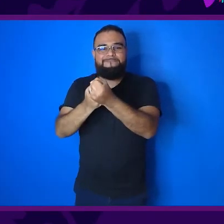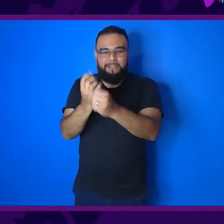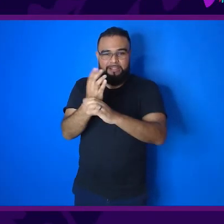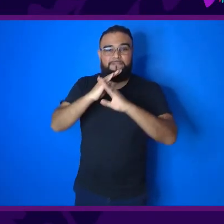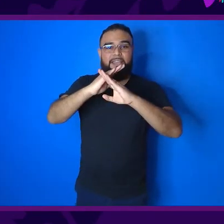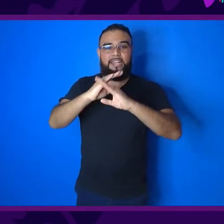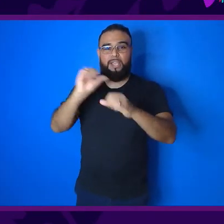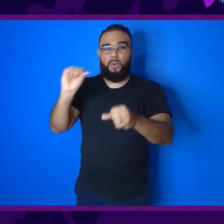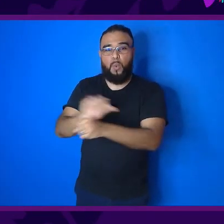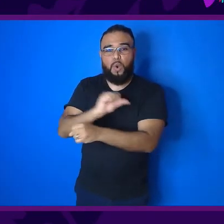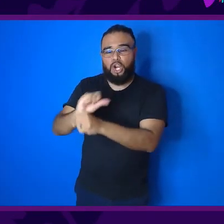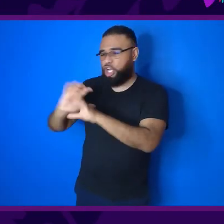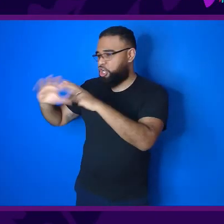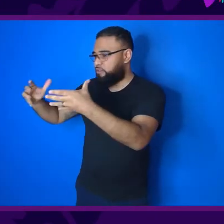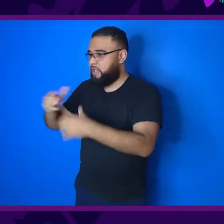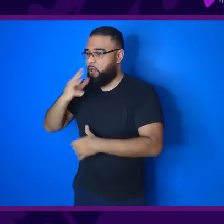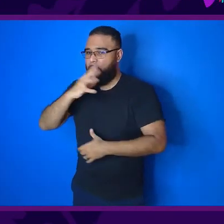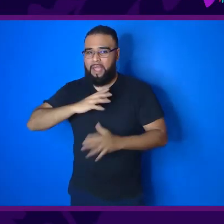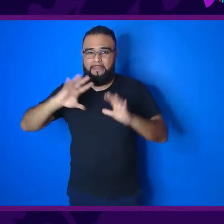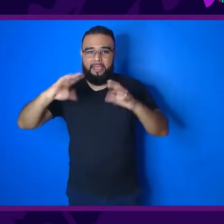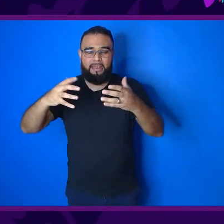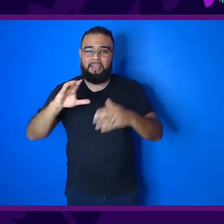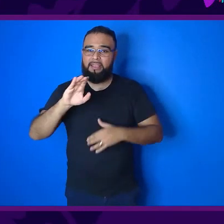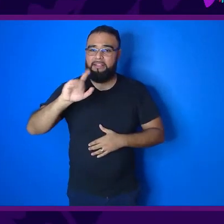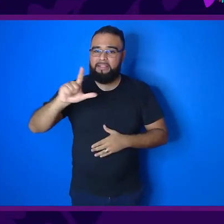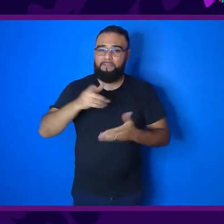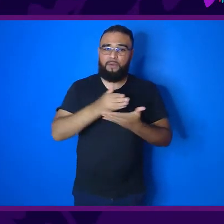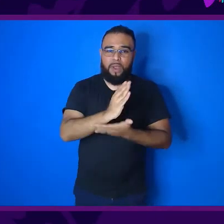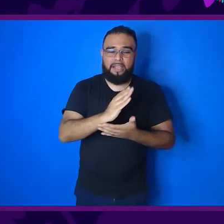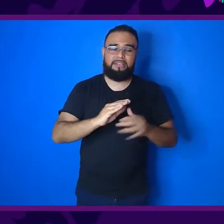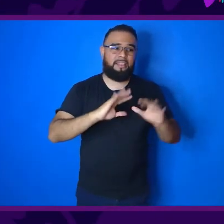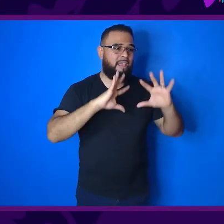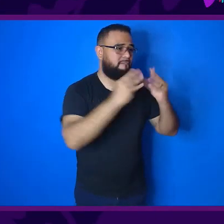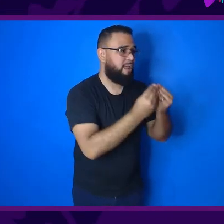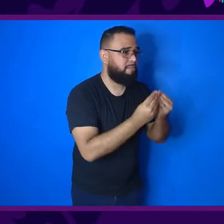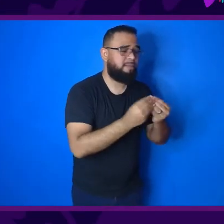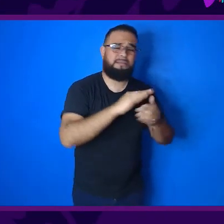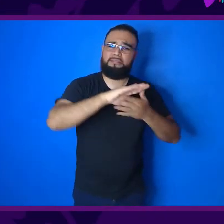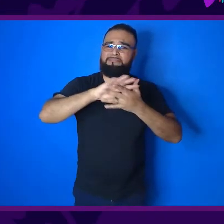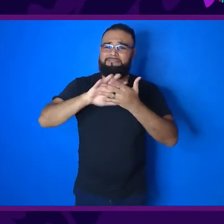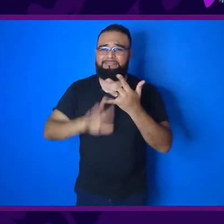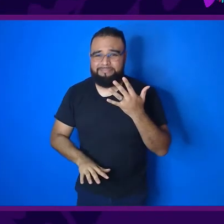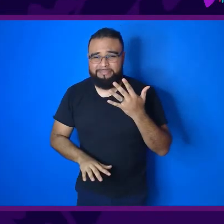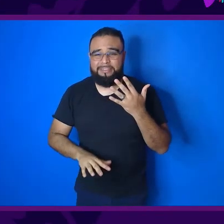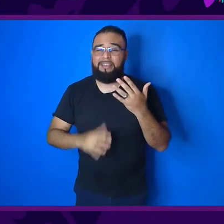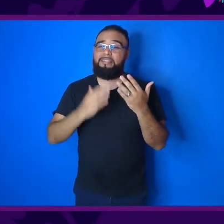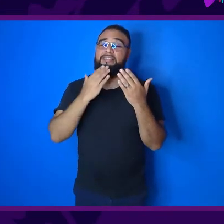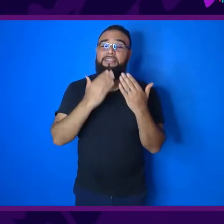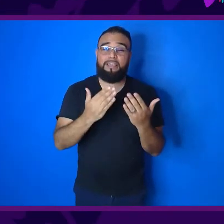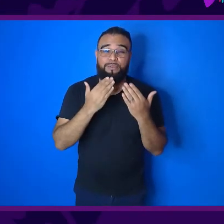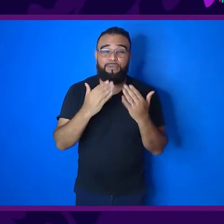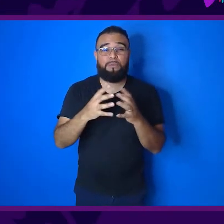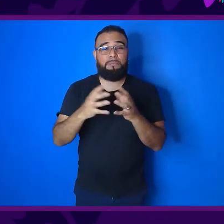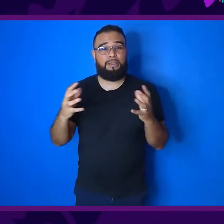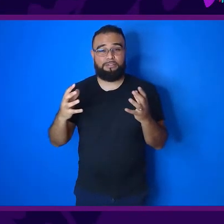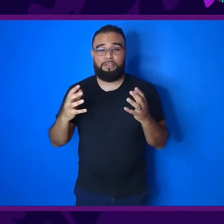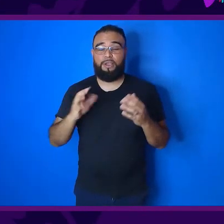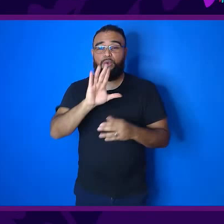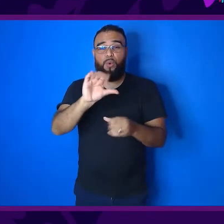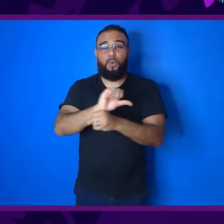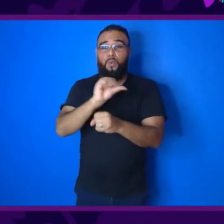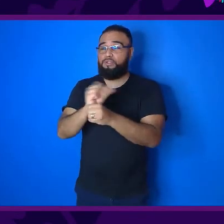rights, families, you name it. Thank you so much for your work for our environment and for everything that you do and